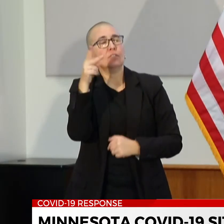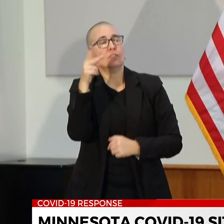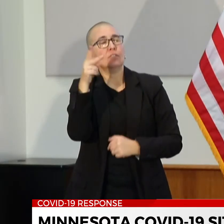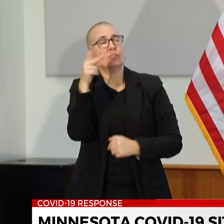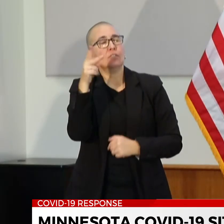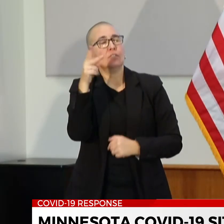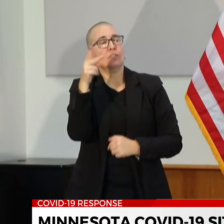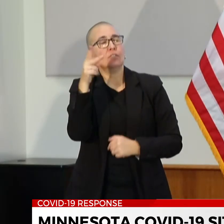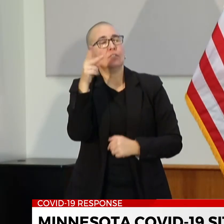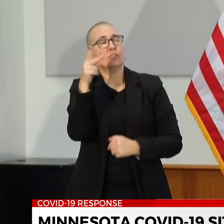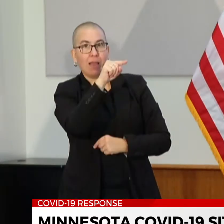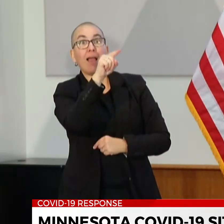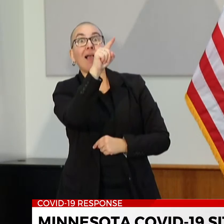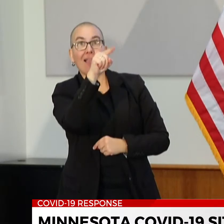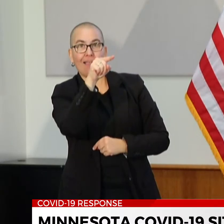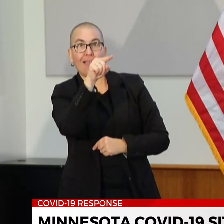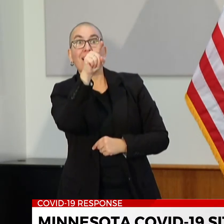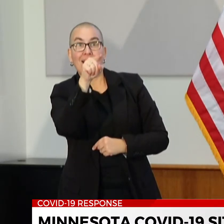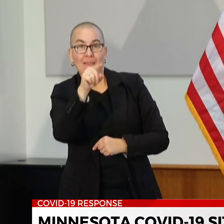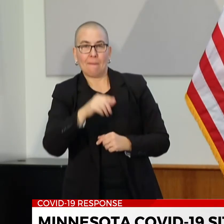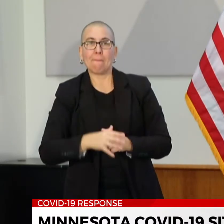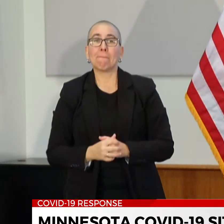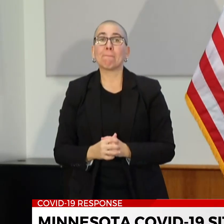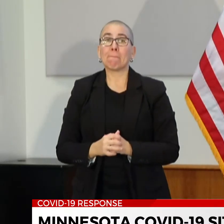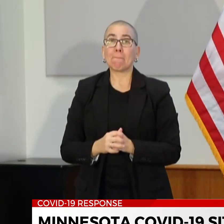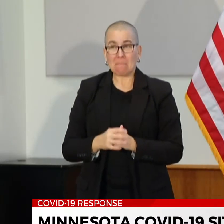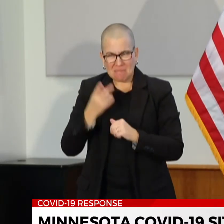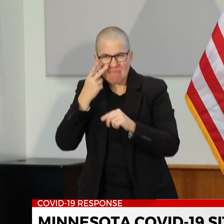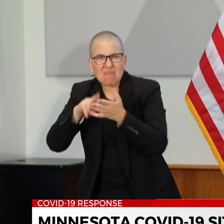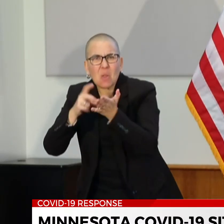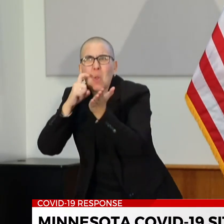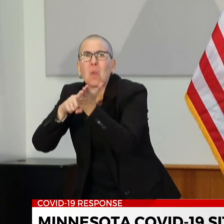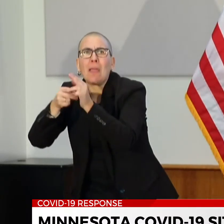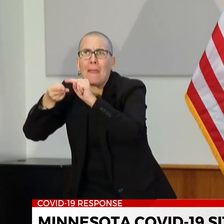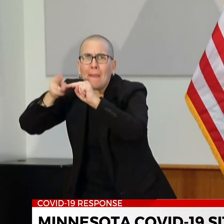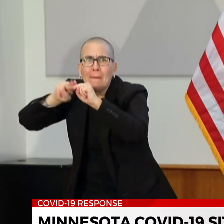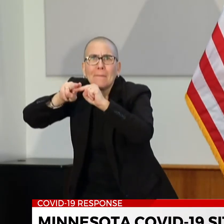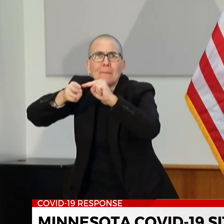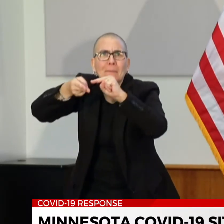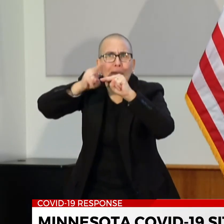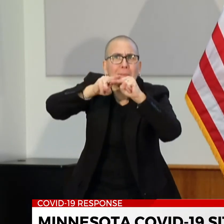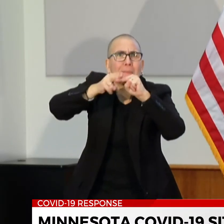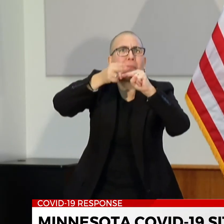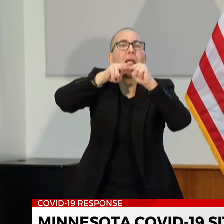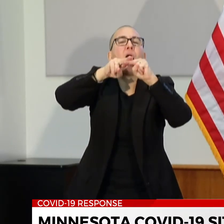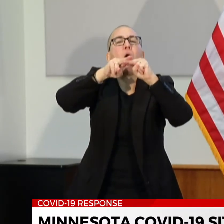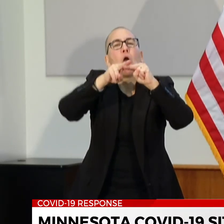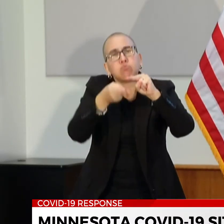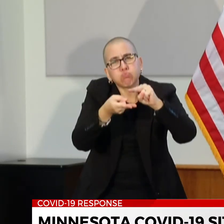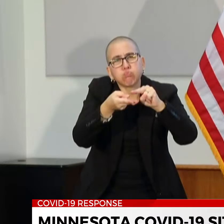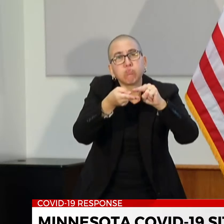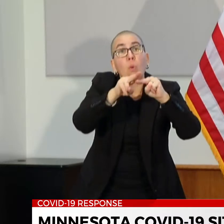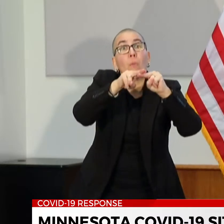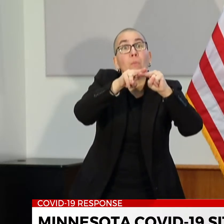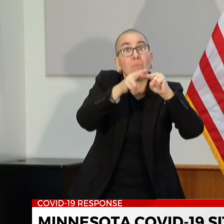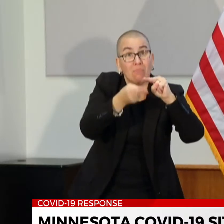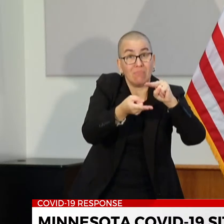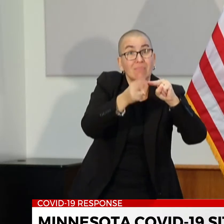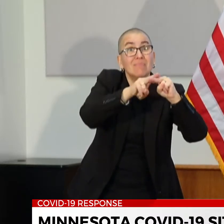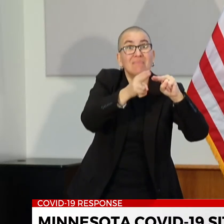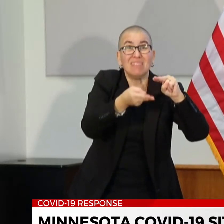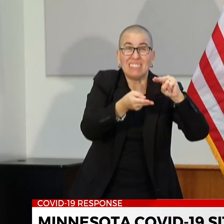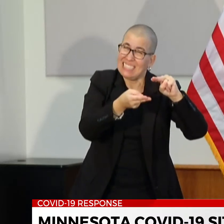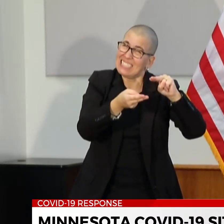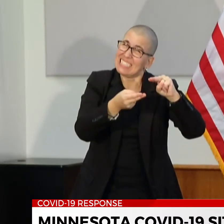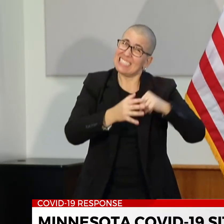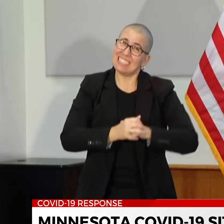day's numbers, whether that represents a big increase or a notable decrease. And it's certainly understandable, it's human nature for all of